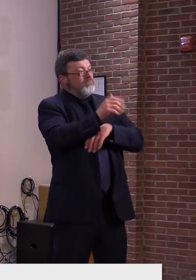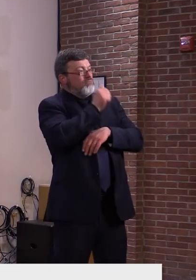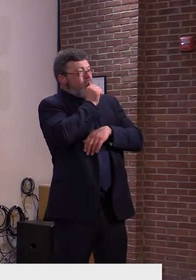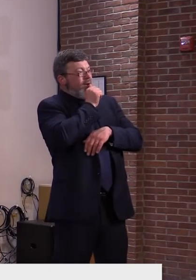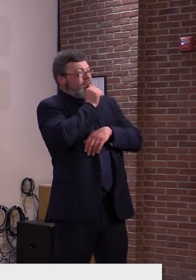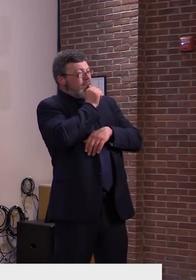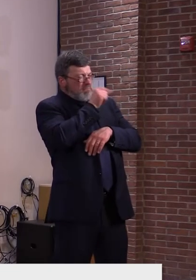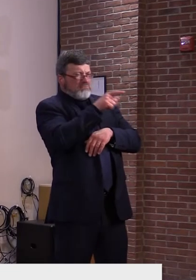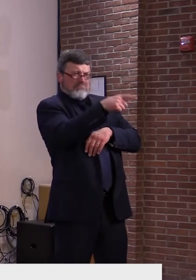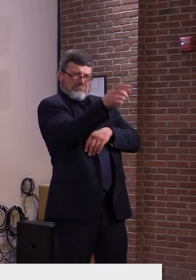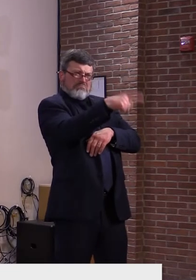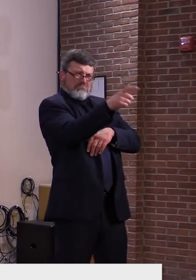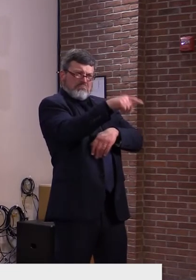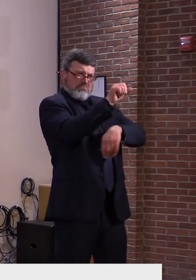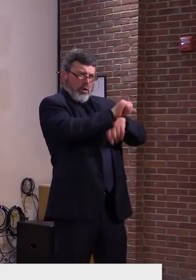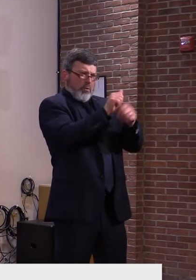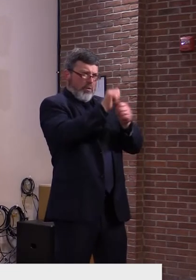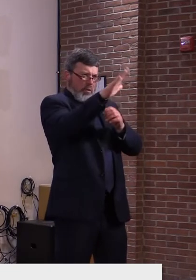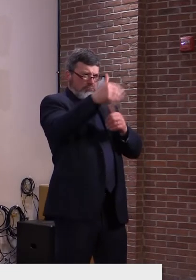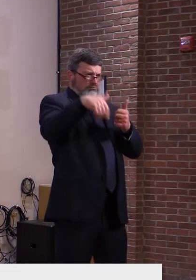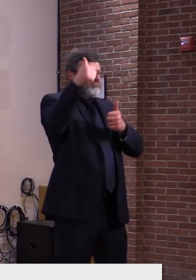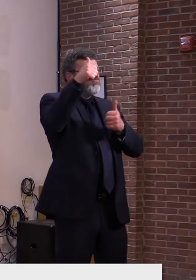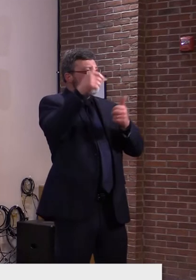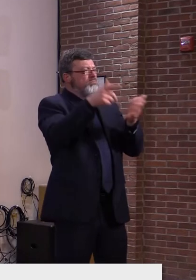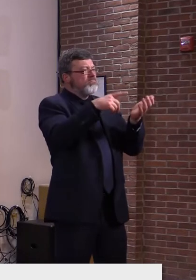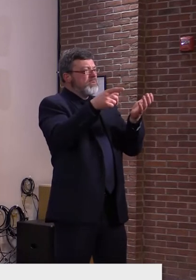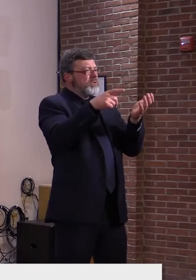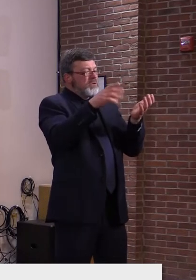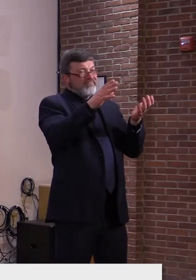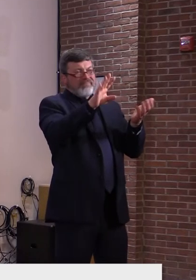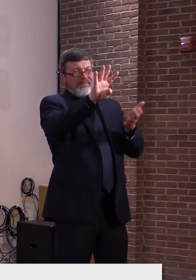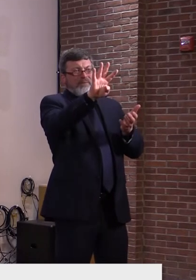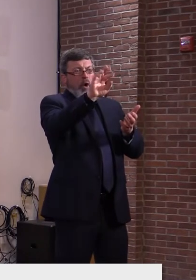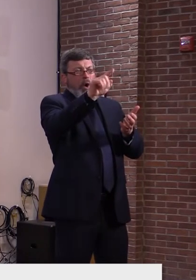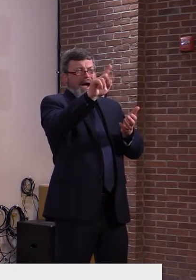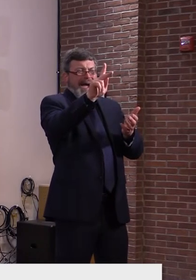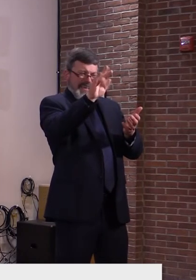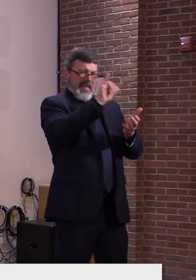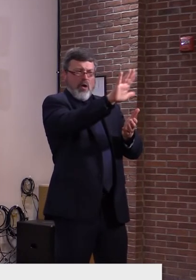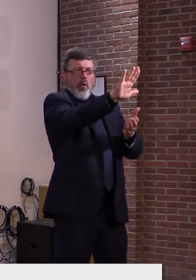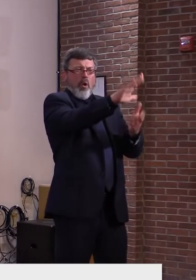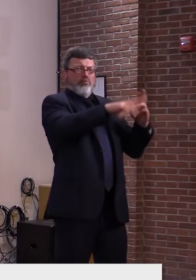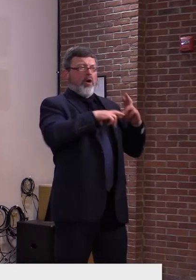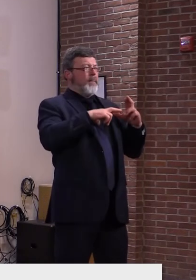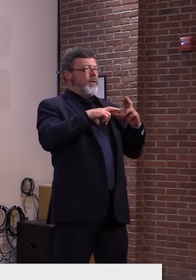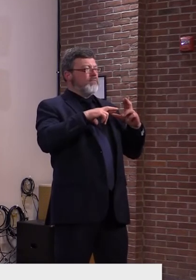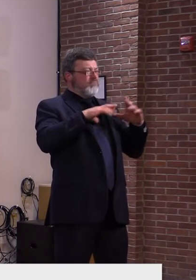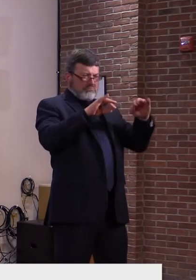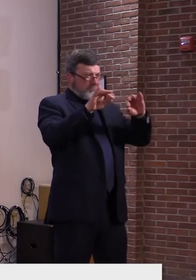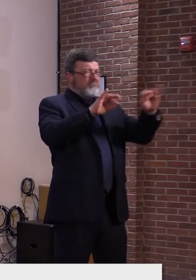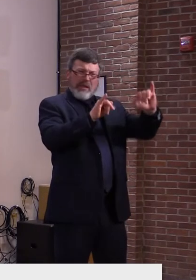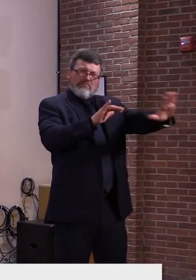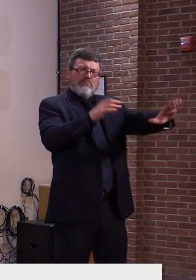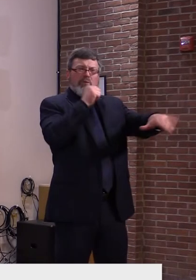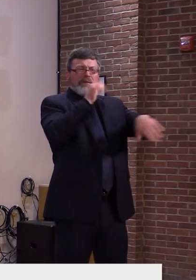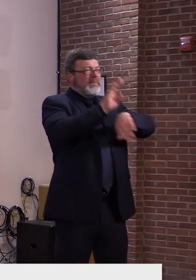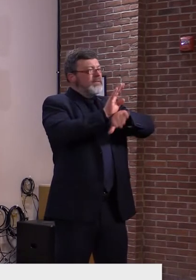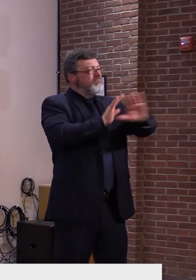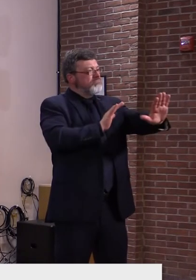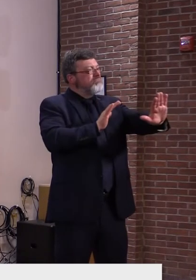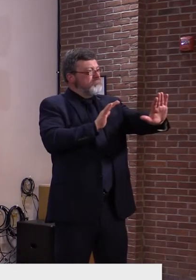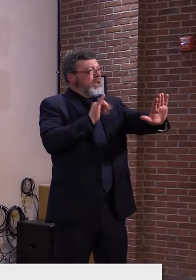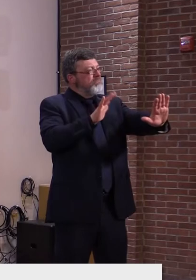of the employees within that 401k type plan, you'll find that they're very, very happy with